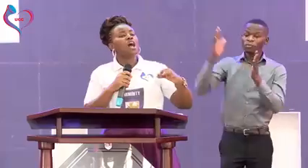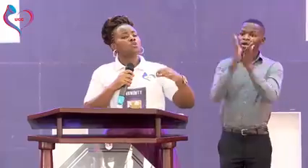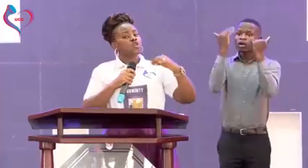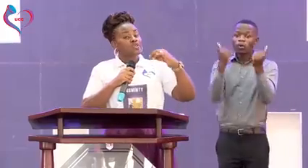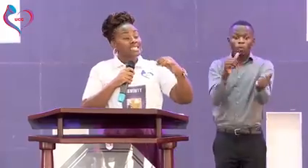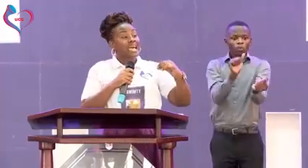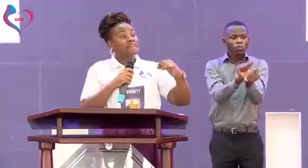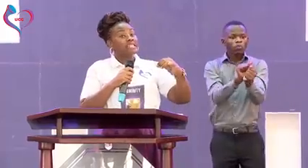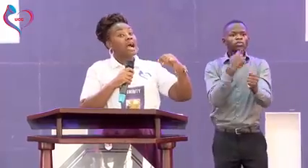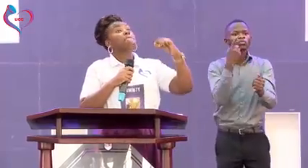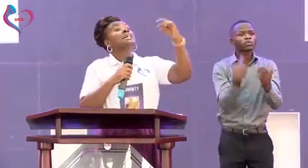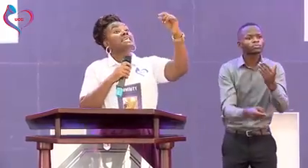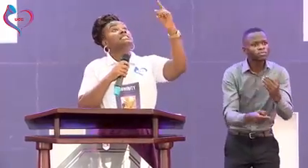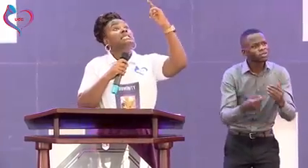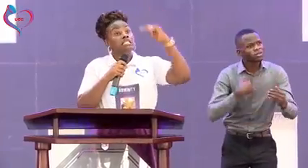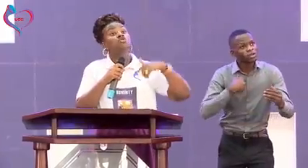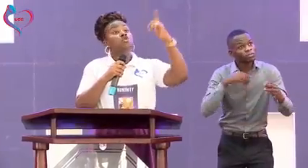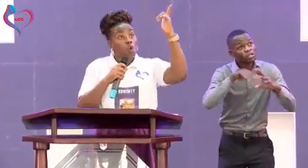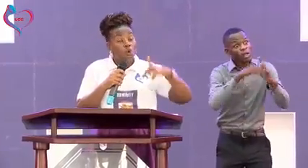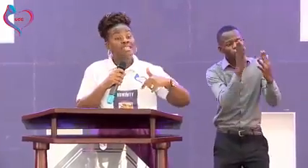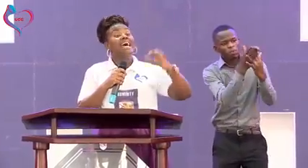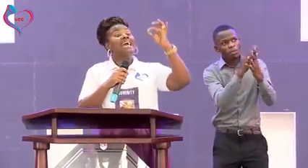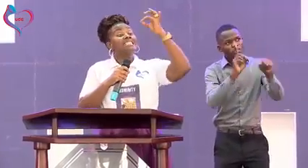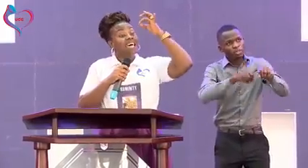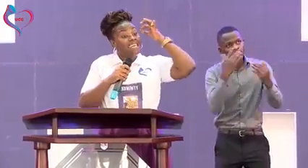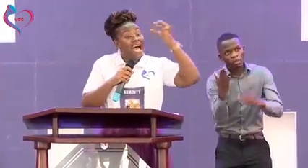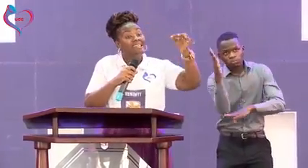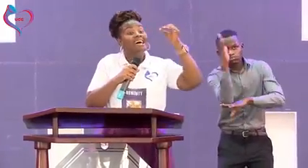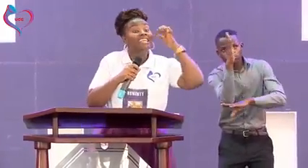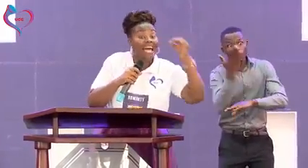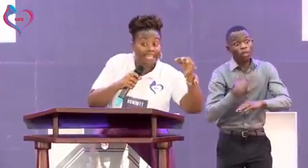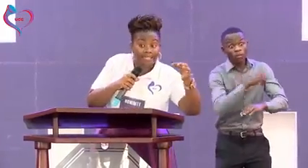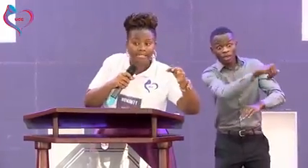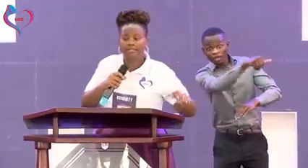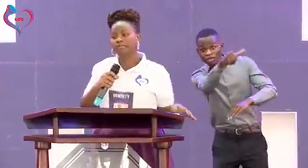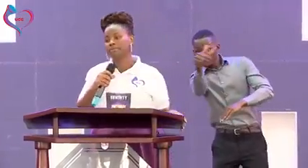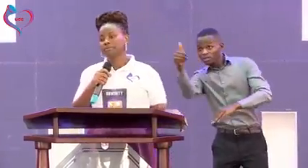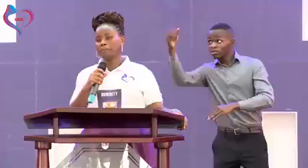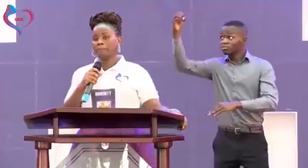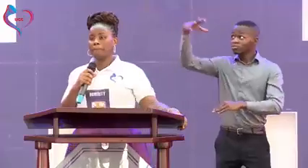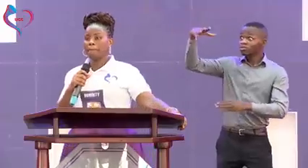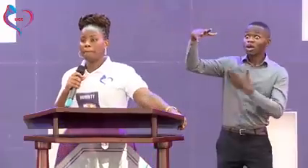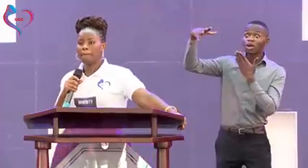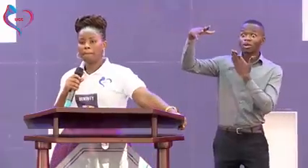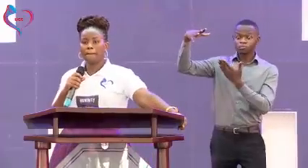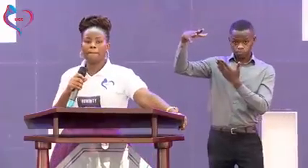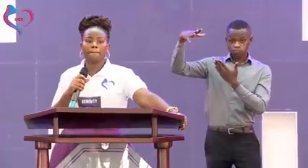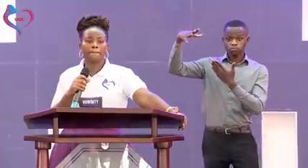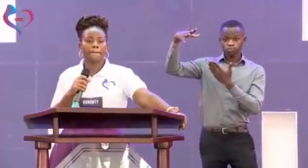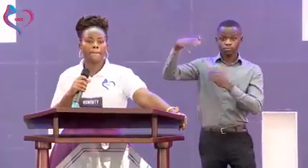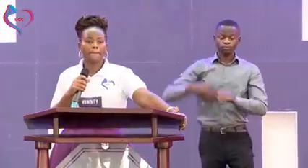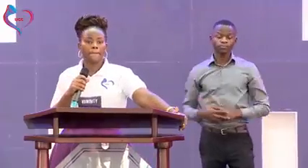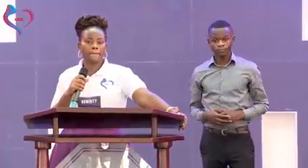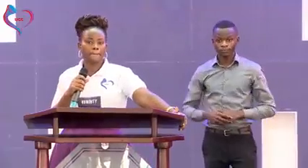And Paul would say that amidst this noon there is another light. You